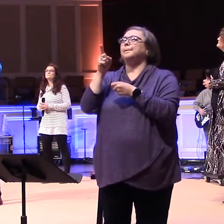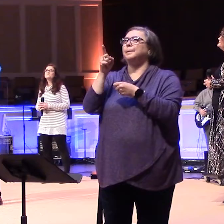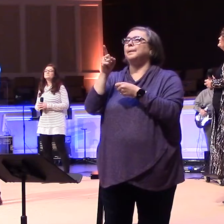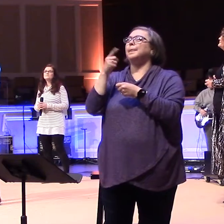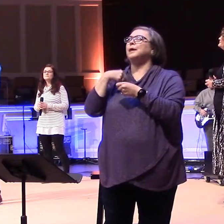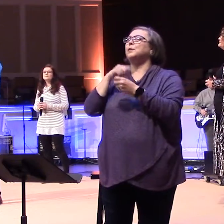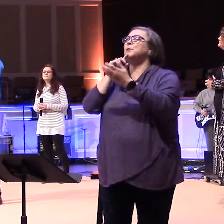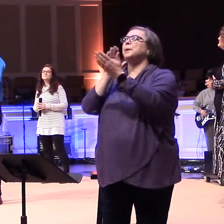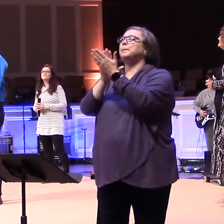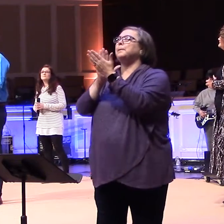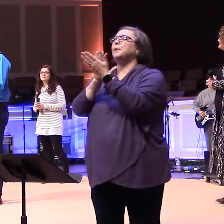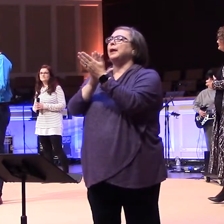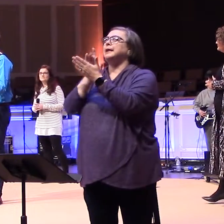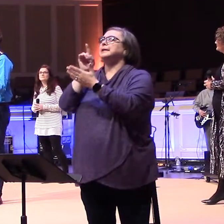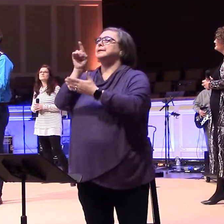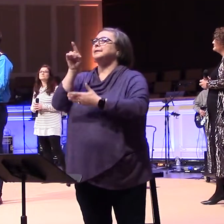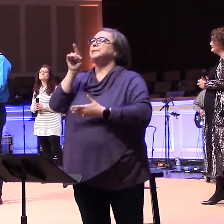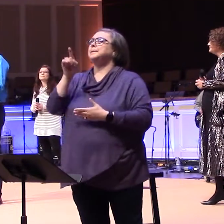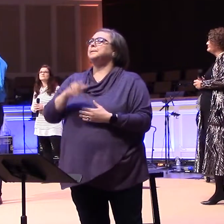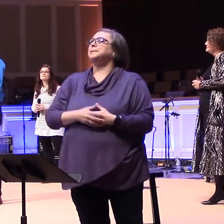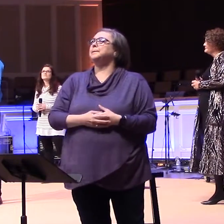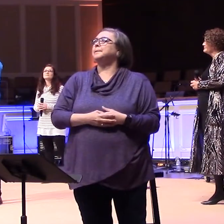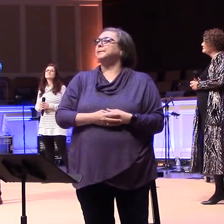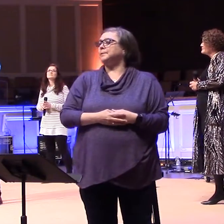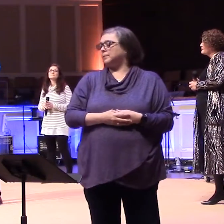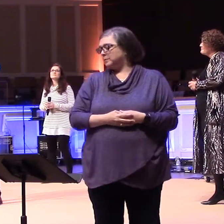and we praise Him.